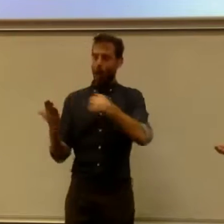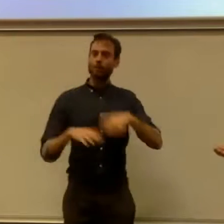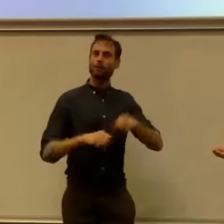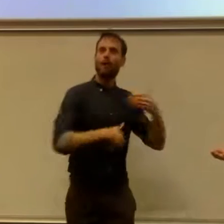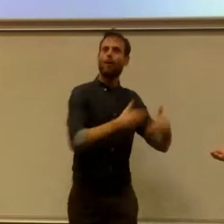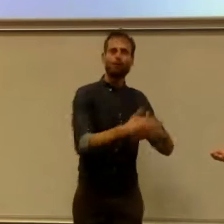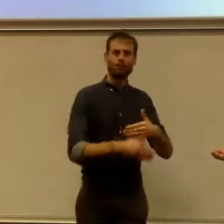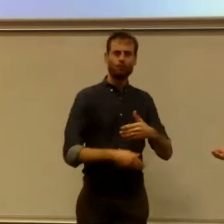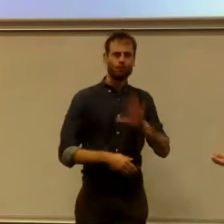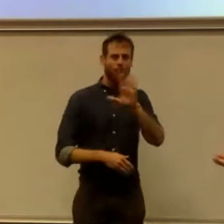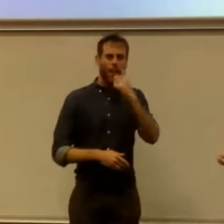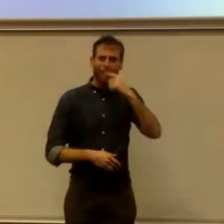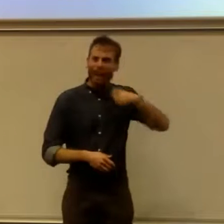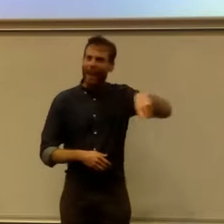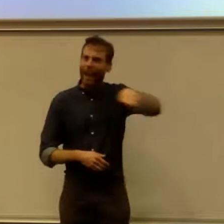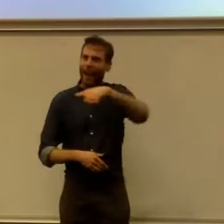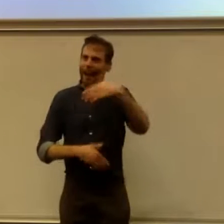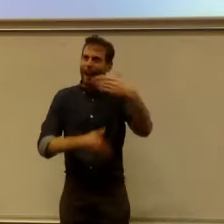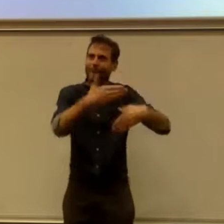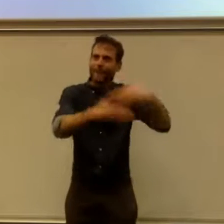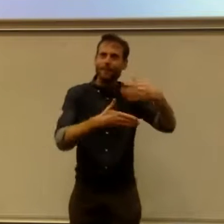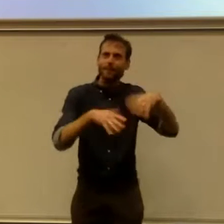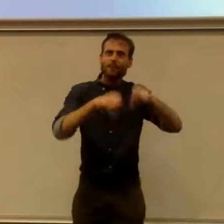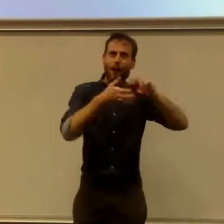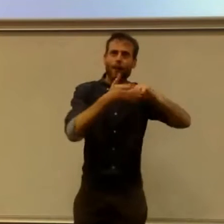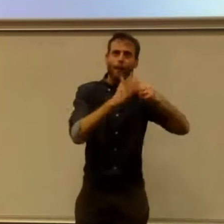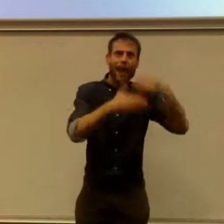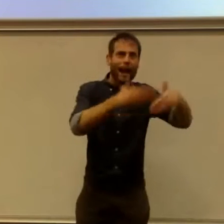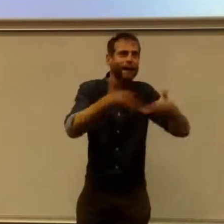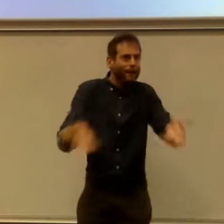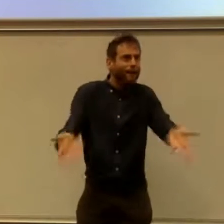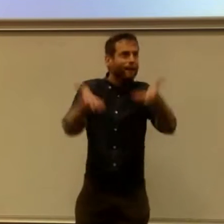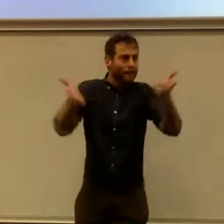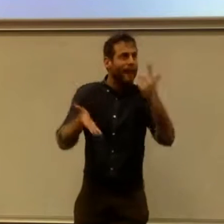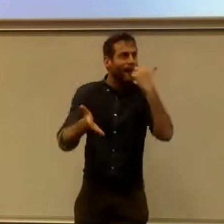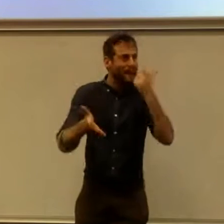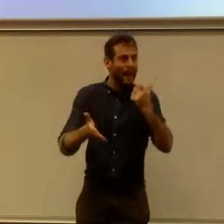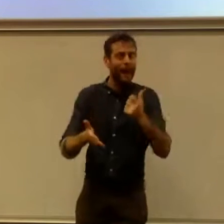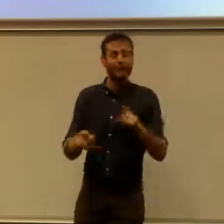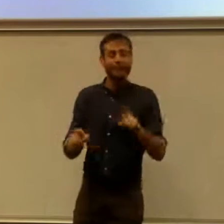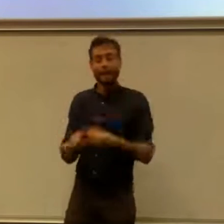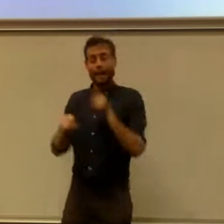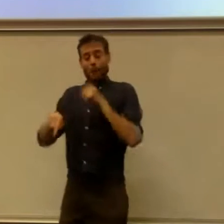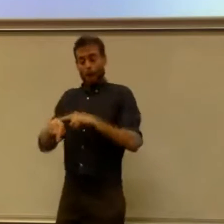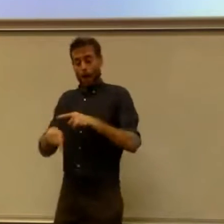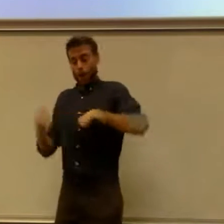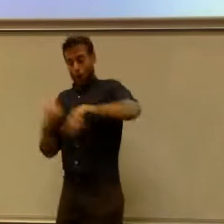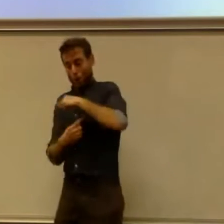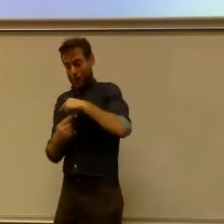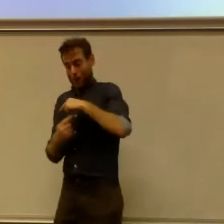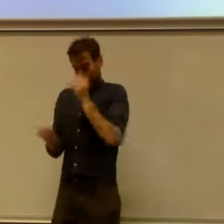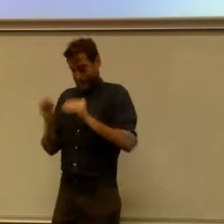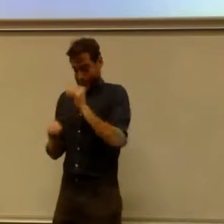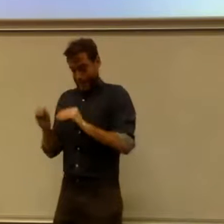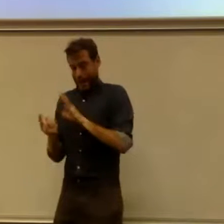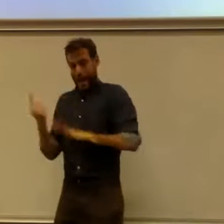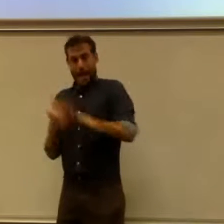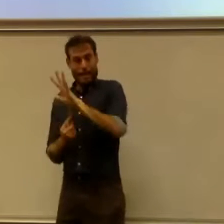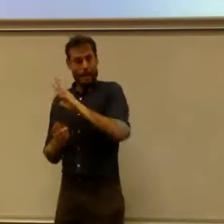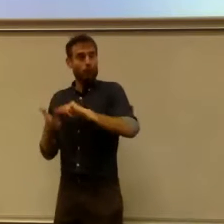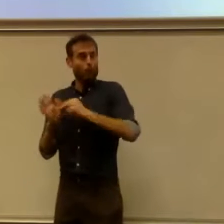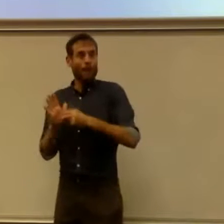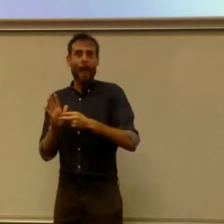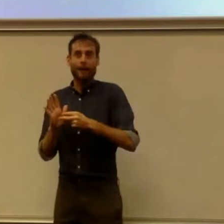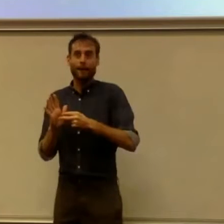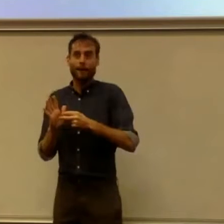the national plan is in place. For example, I know that Rachel and colleagues are, still working away